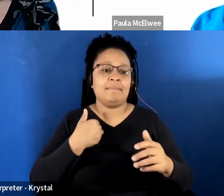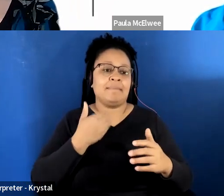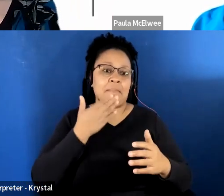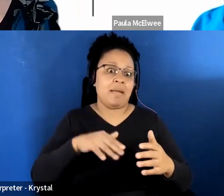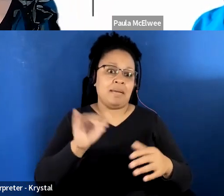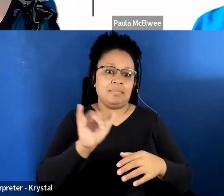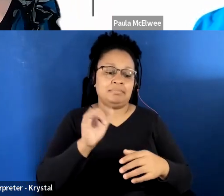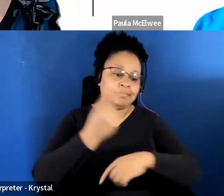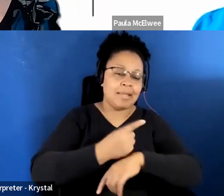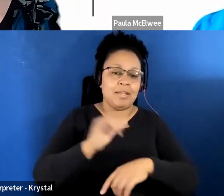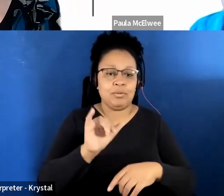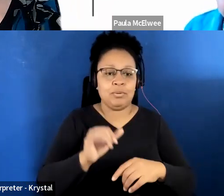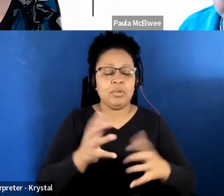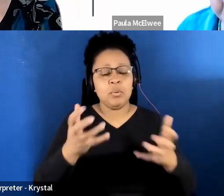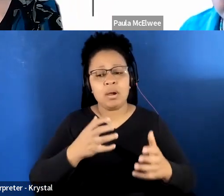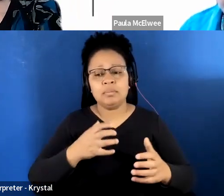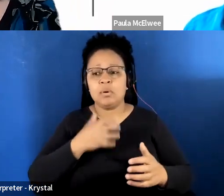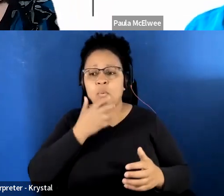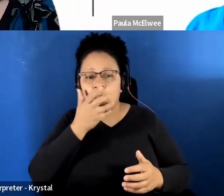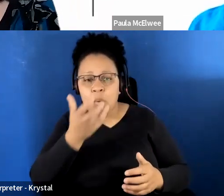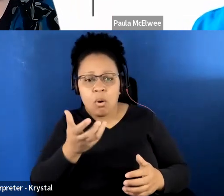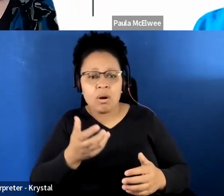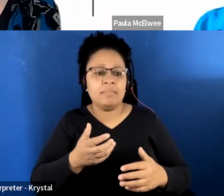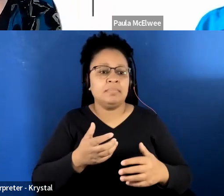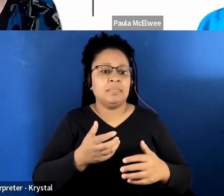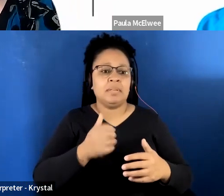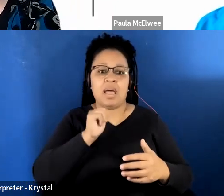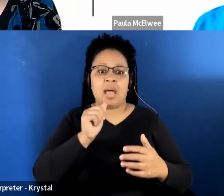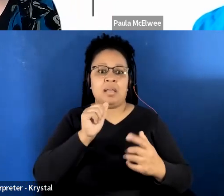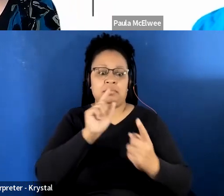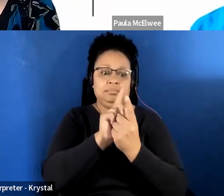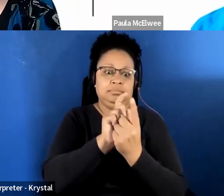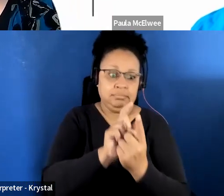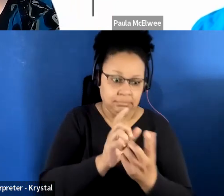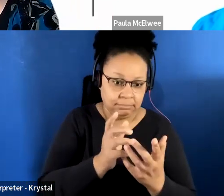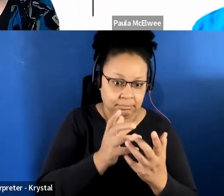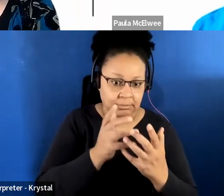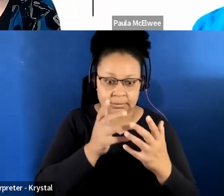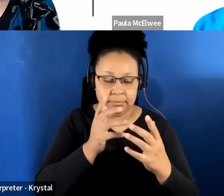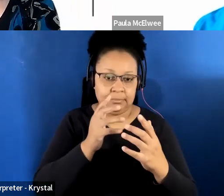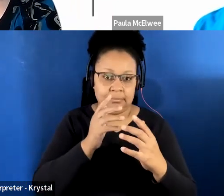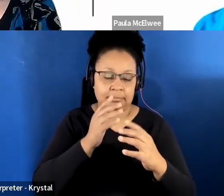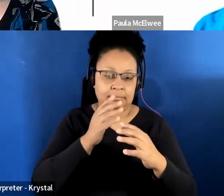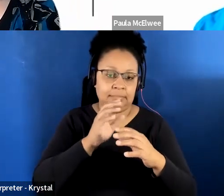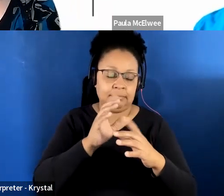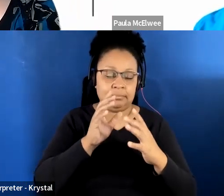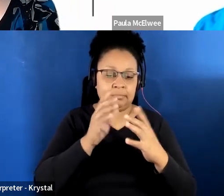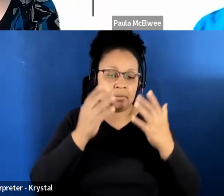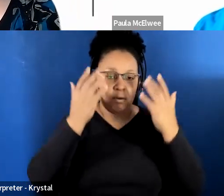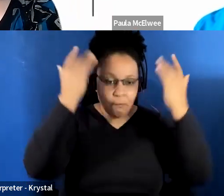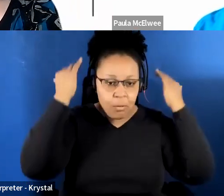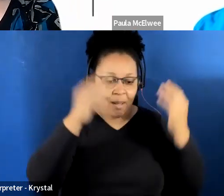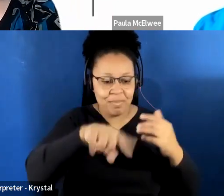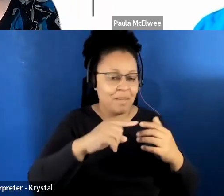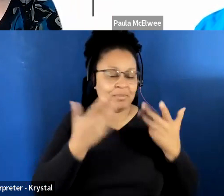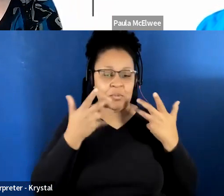without, being too much in the face of people is always a positive thing. Well, Alex, you're going to talk quite a